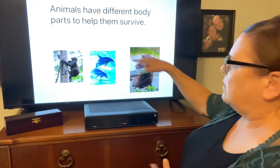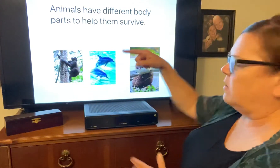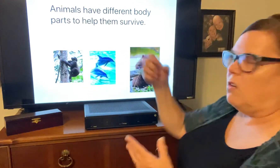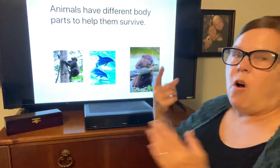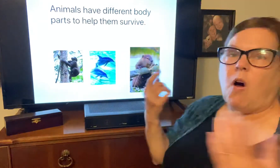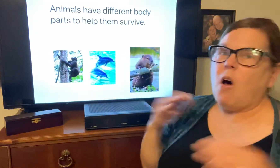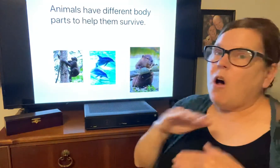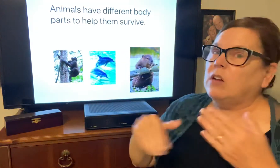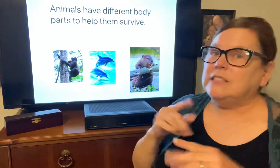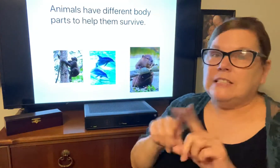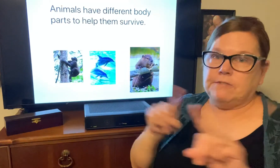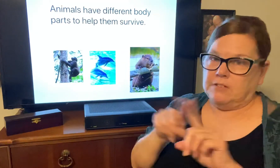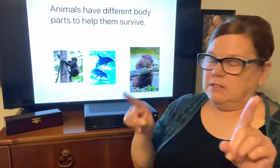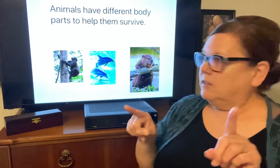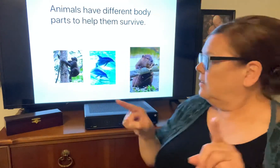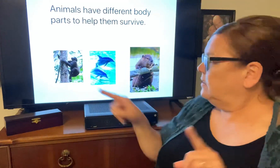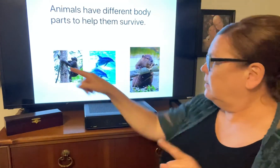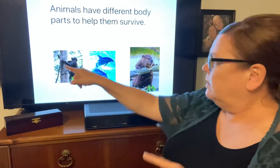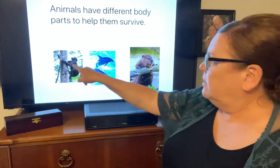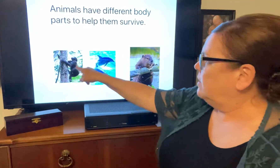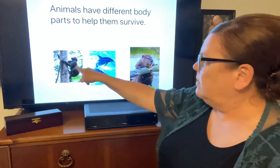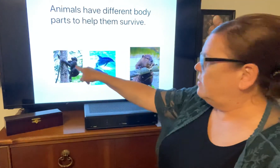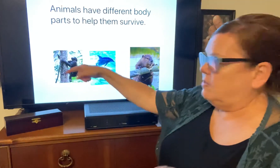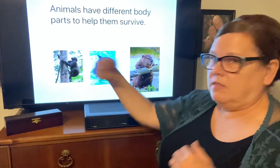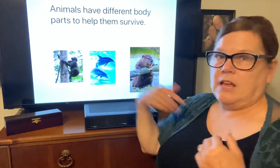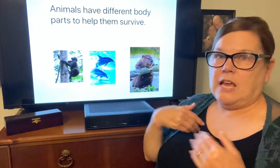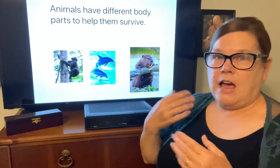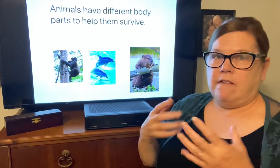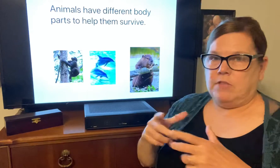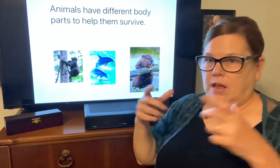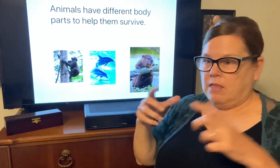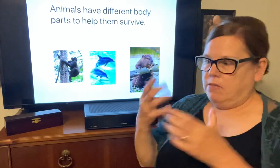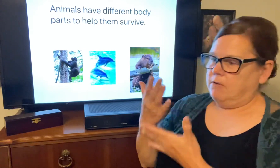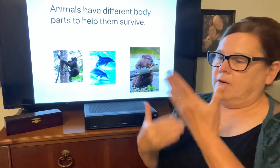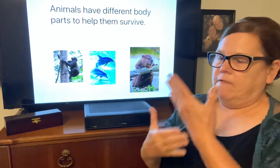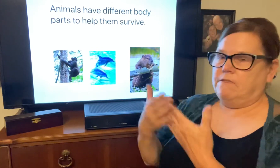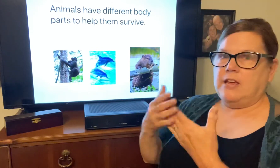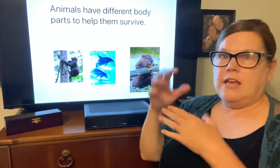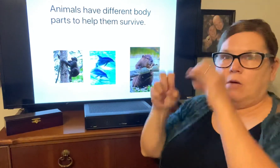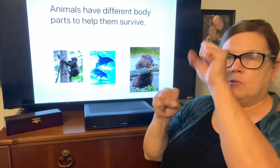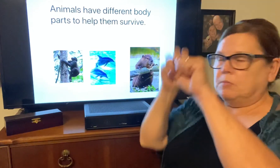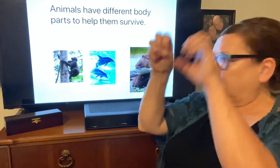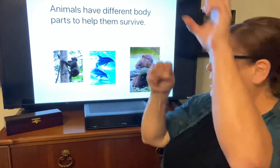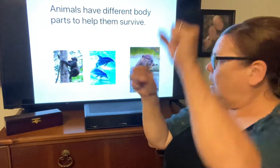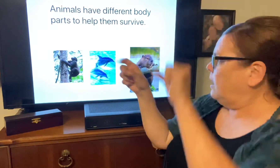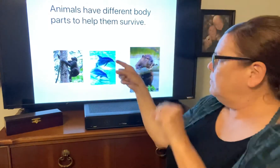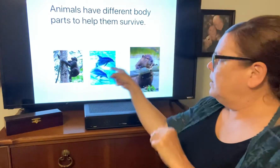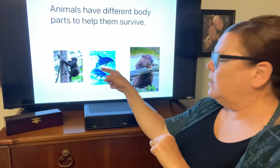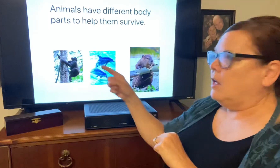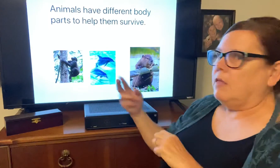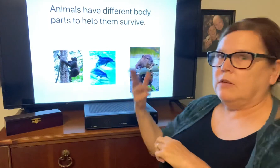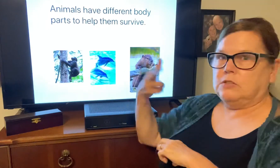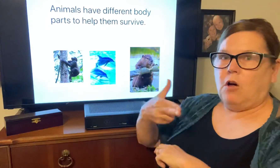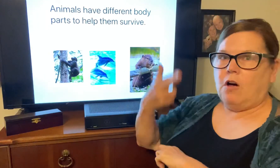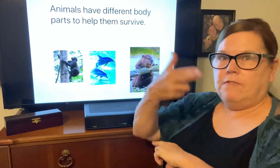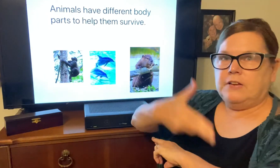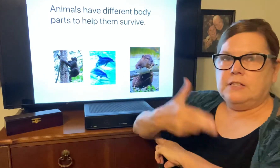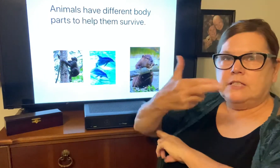They're all different. They have the their feet helps them climb. The dolphins,